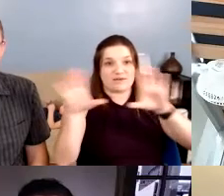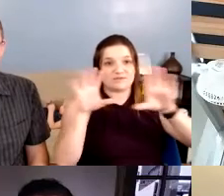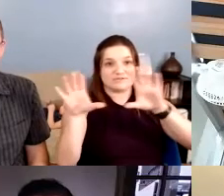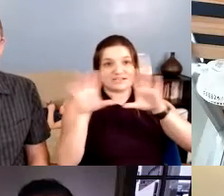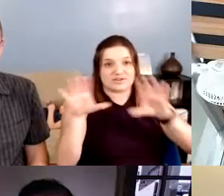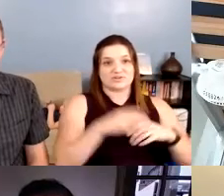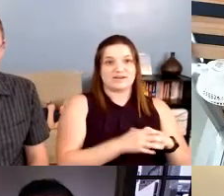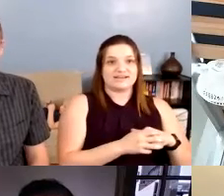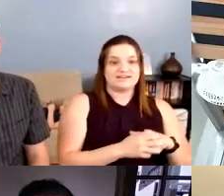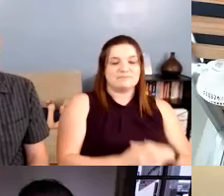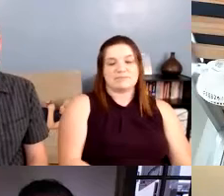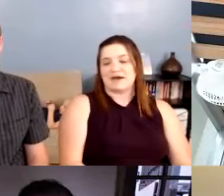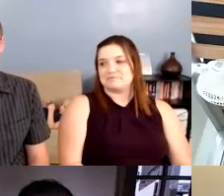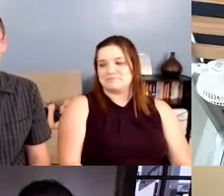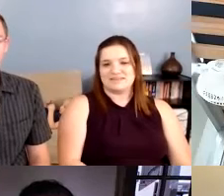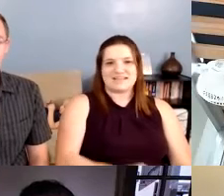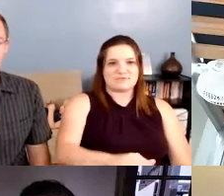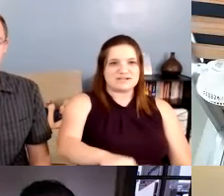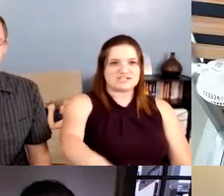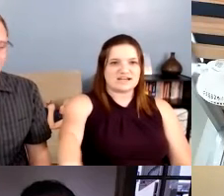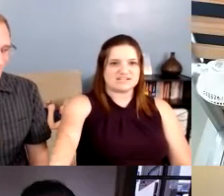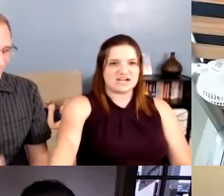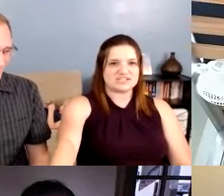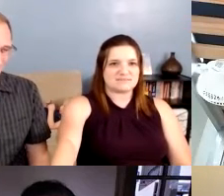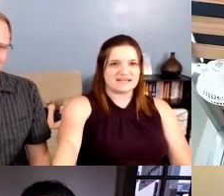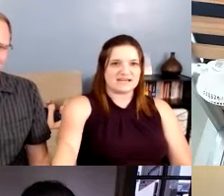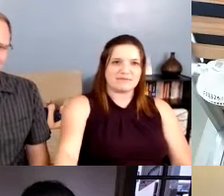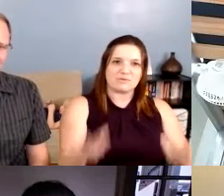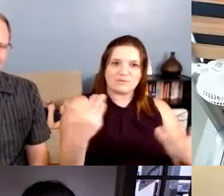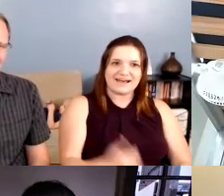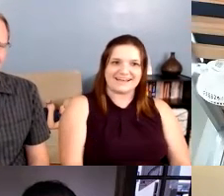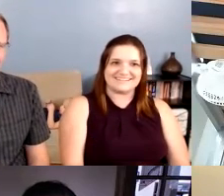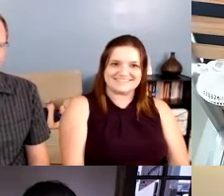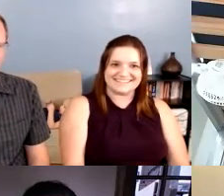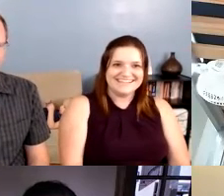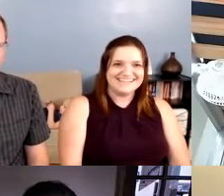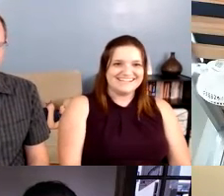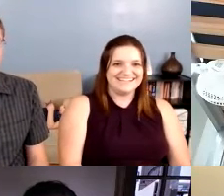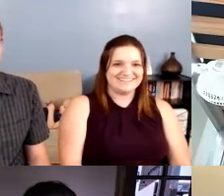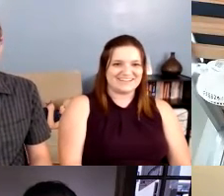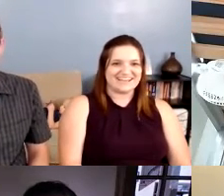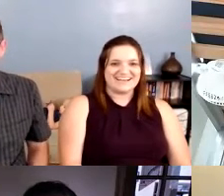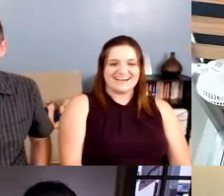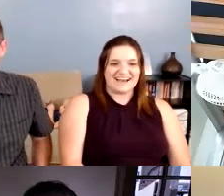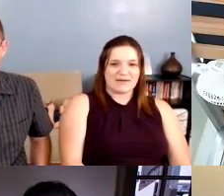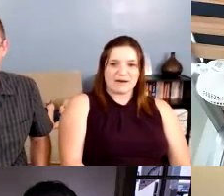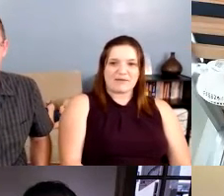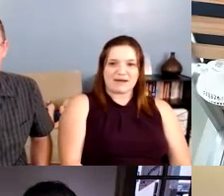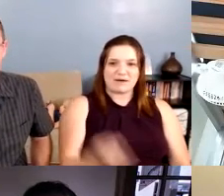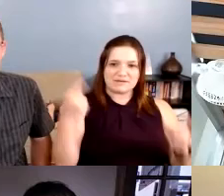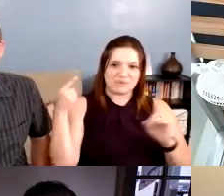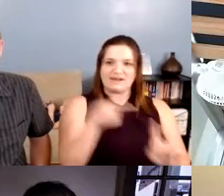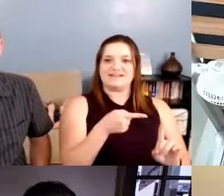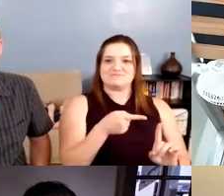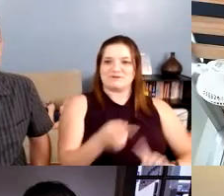why our camera looks like an earthquake. My bad. He like reaches down and touches my knee. I'm like, what? Like,